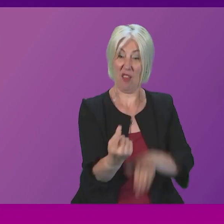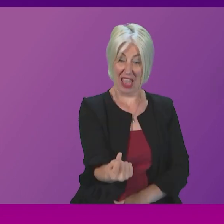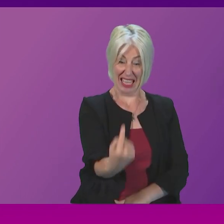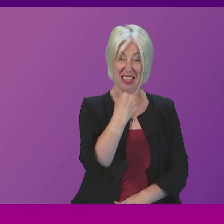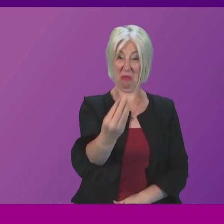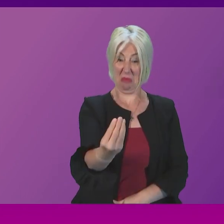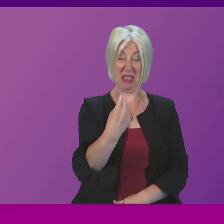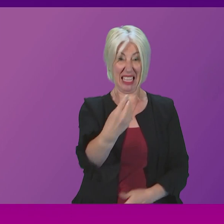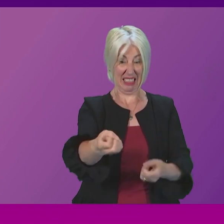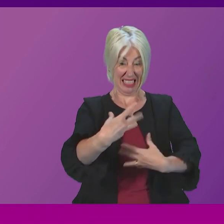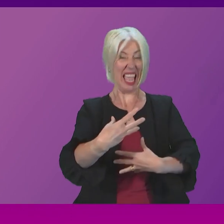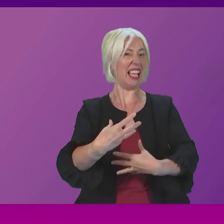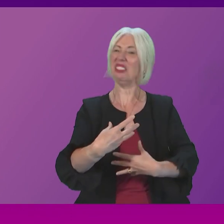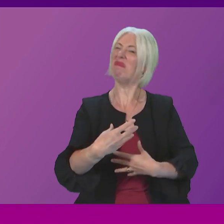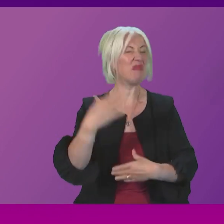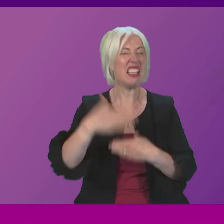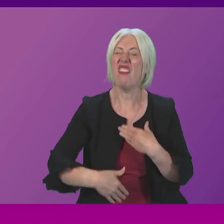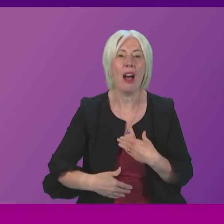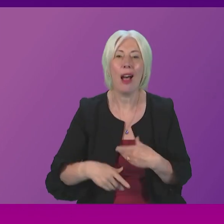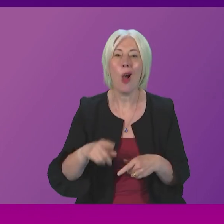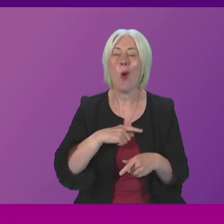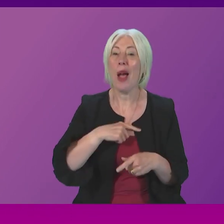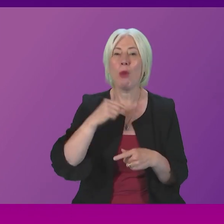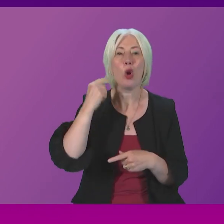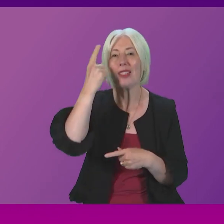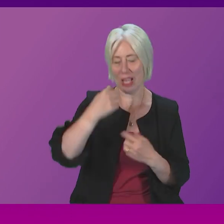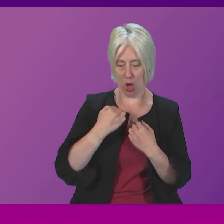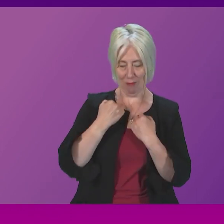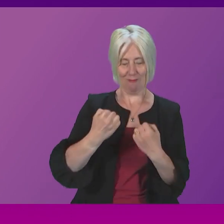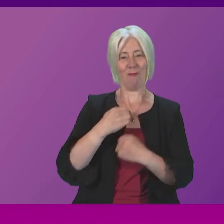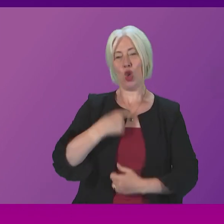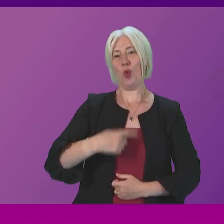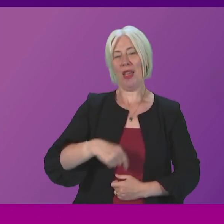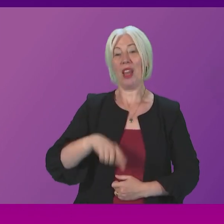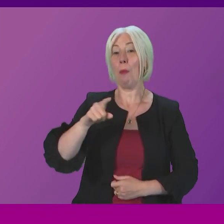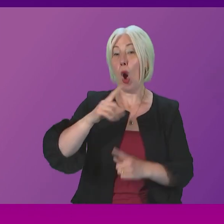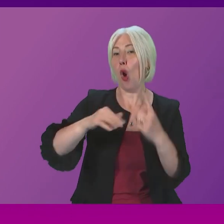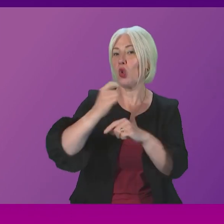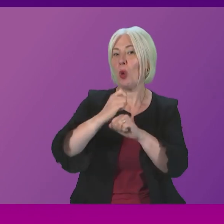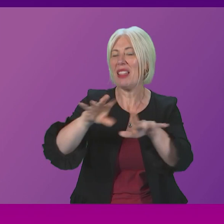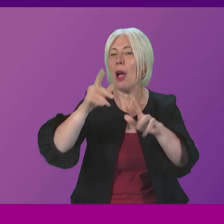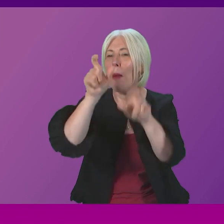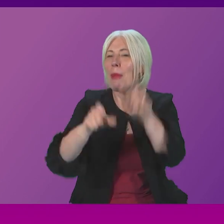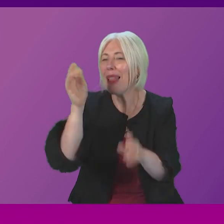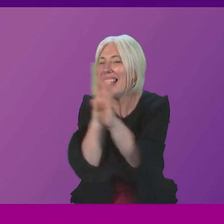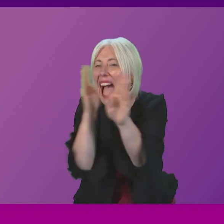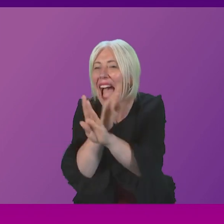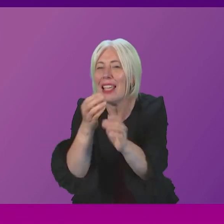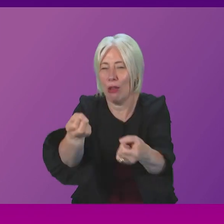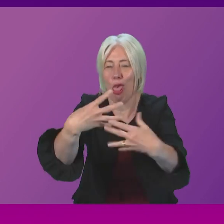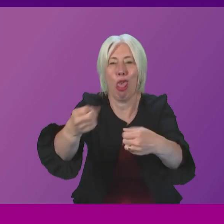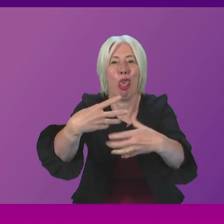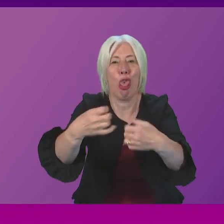probably wouldn't, because then you have to put the human face to it. And I think on social media what's happened is that that